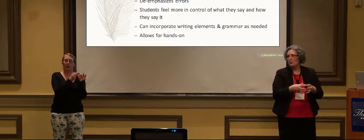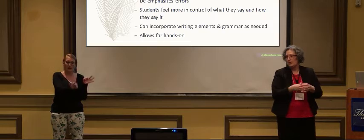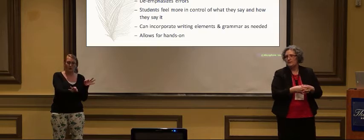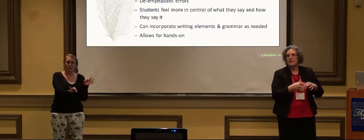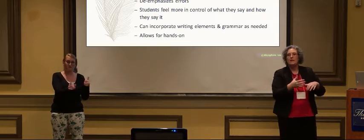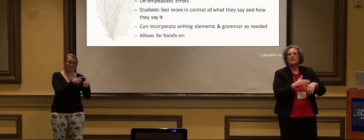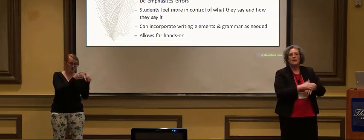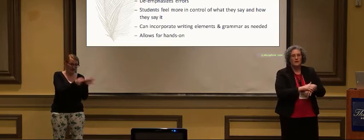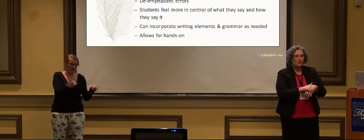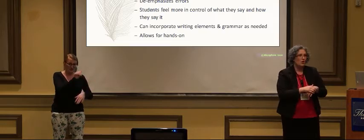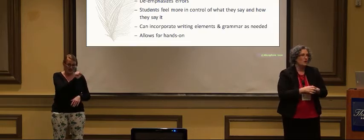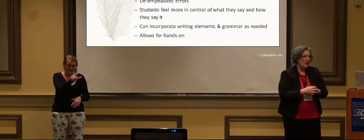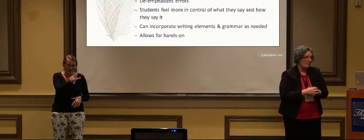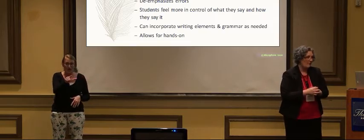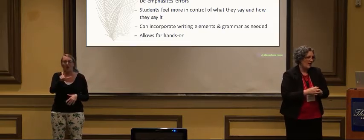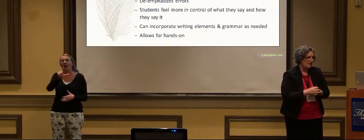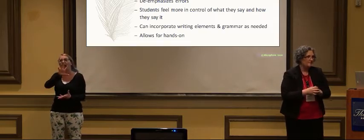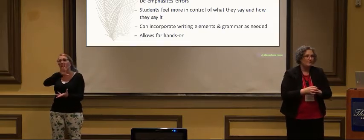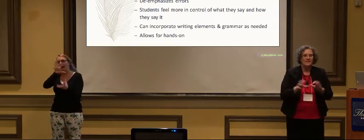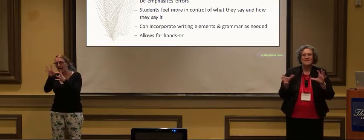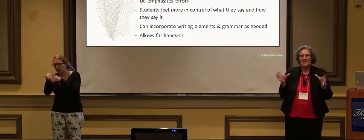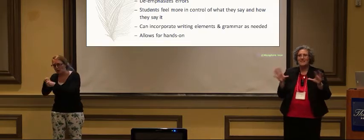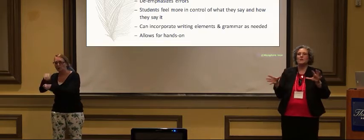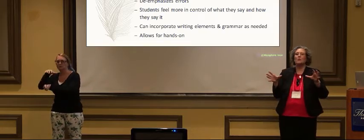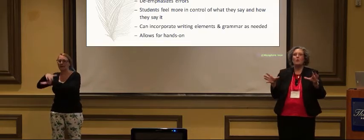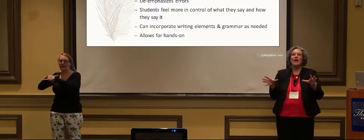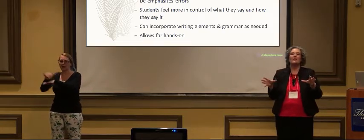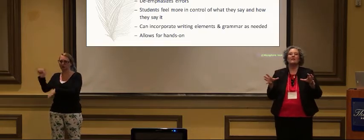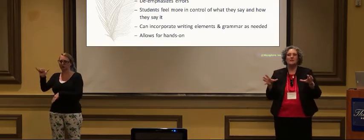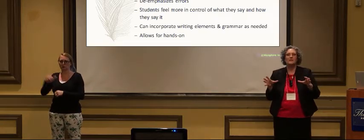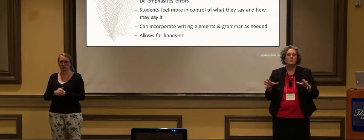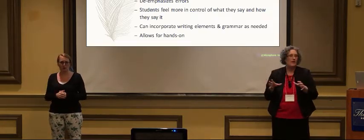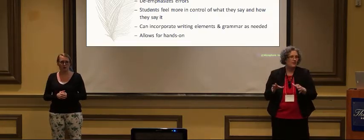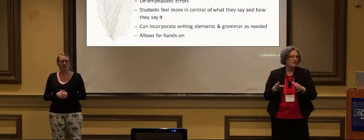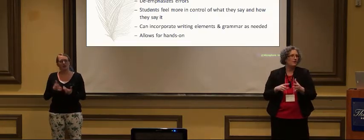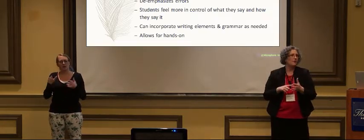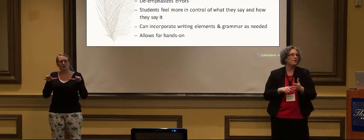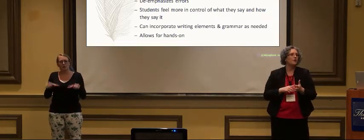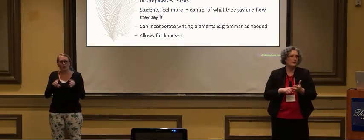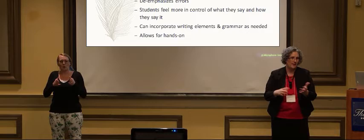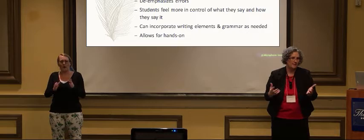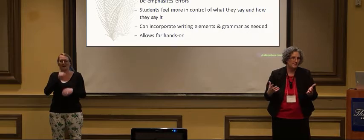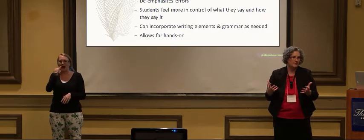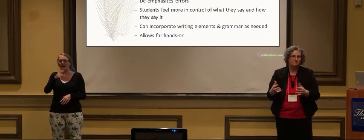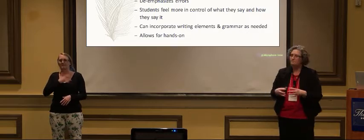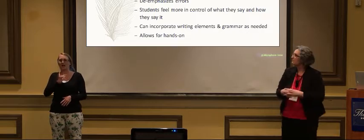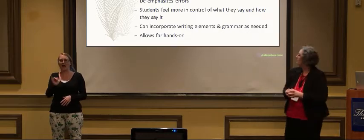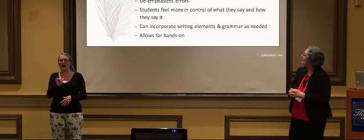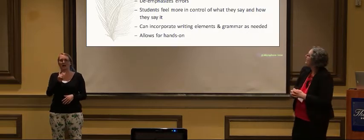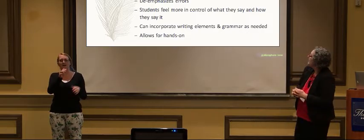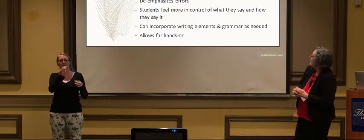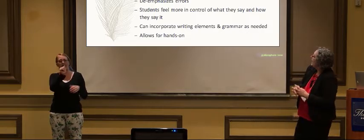also incorporates English on top of that. And it does it in a way that doesn't make them feel criticized.